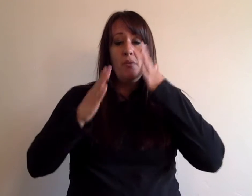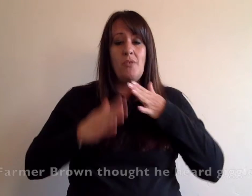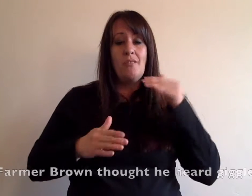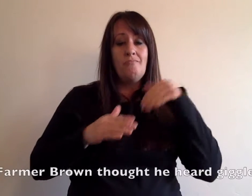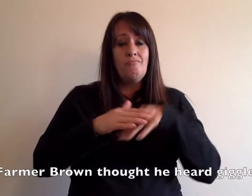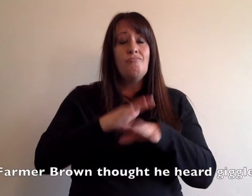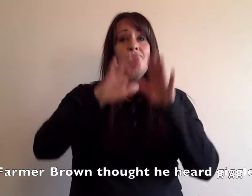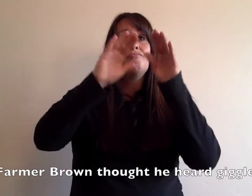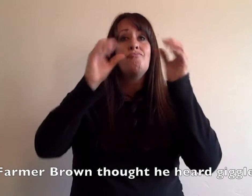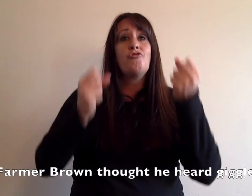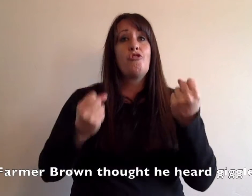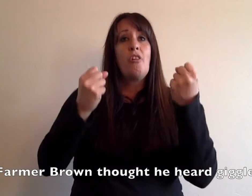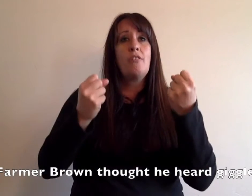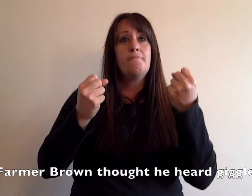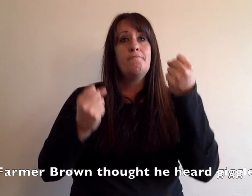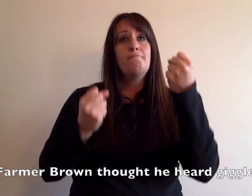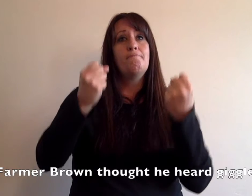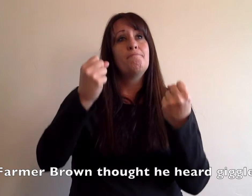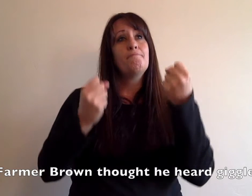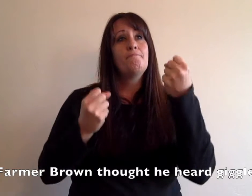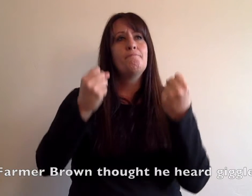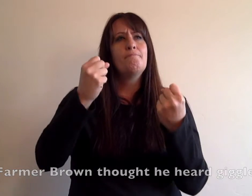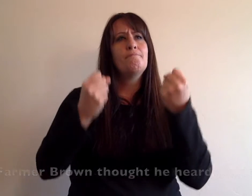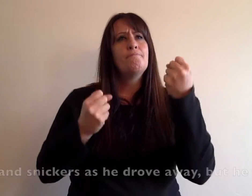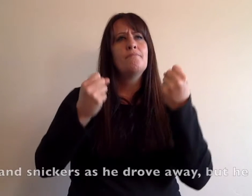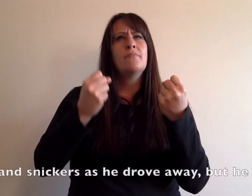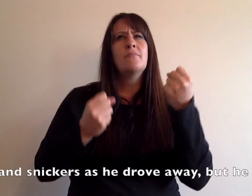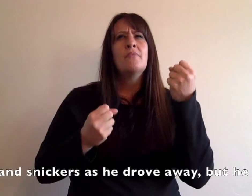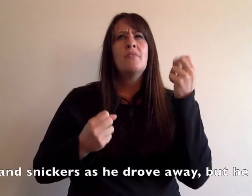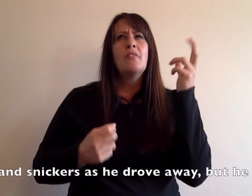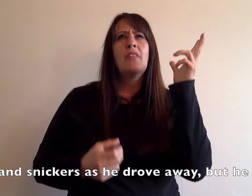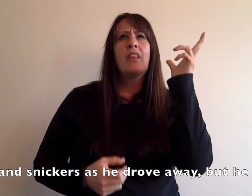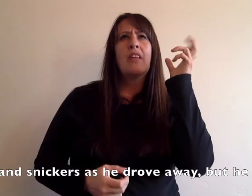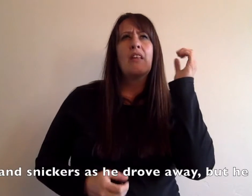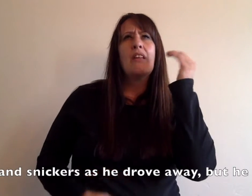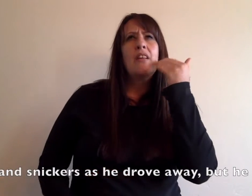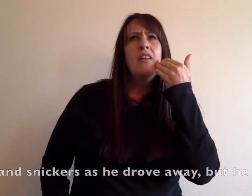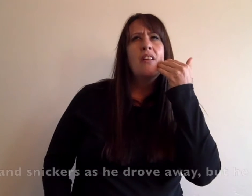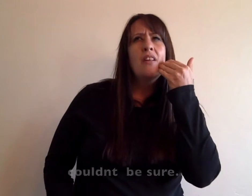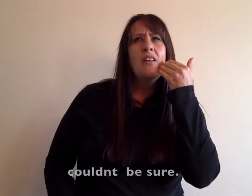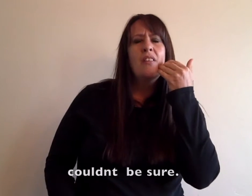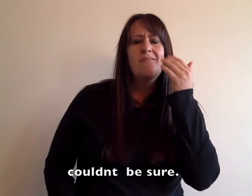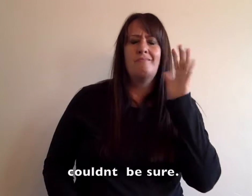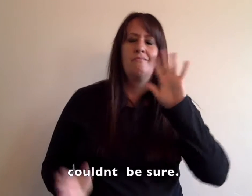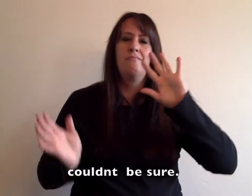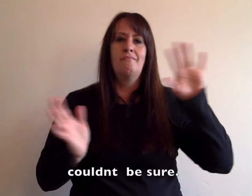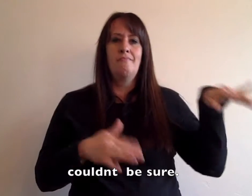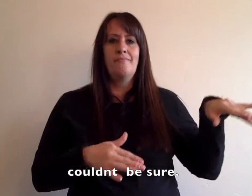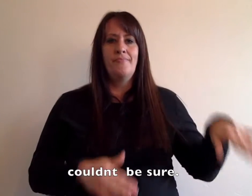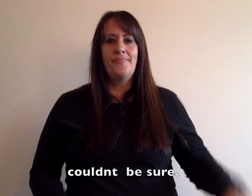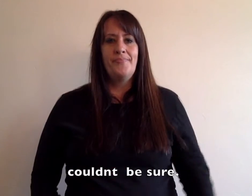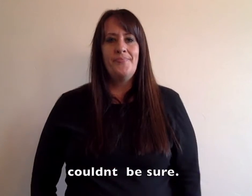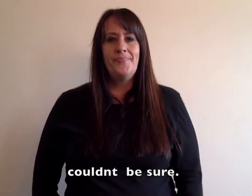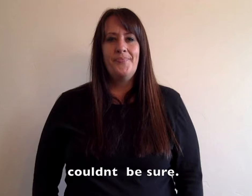Farmer Brown thought he heard giggles and snickers as he drove away, but he couldn't be sure.